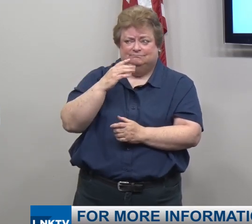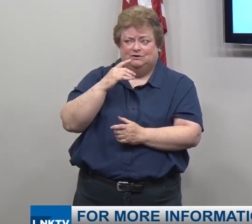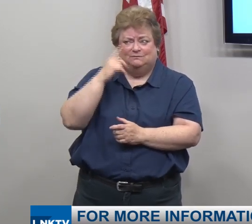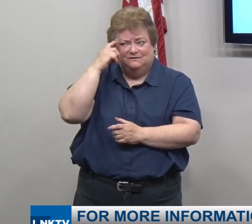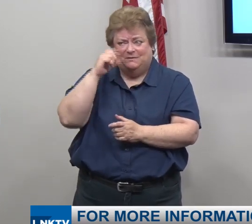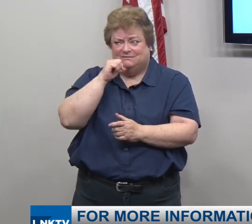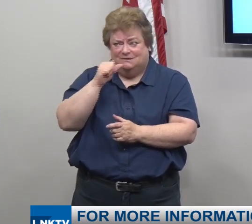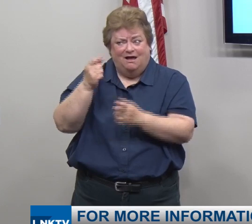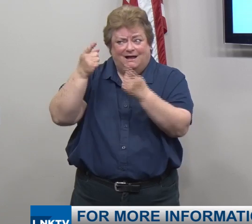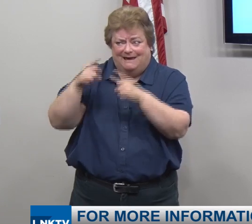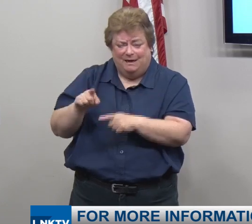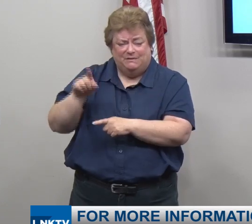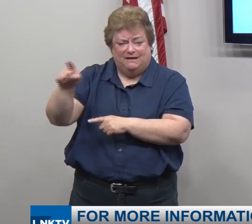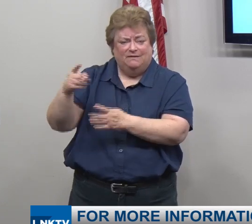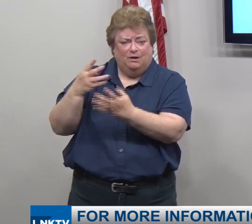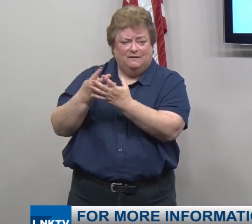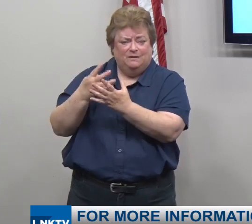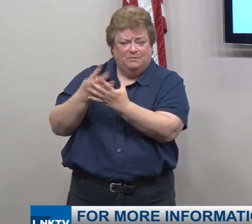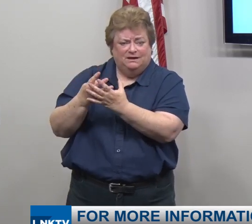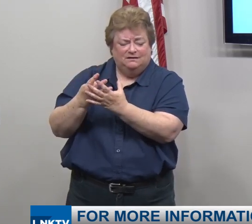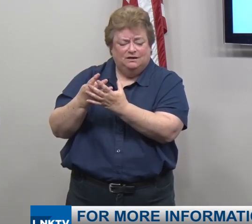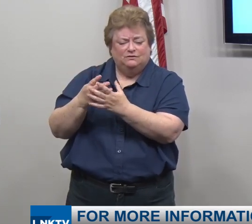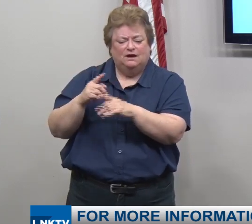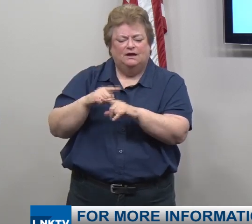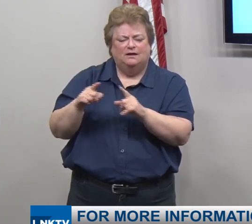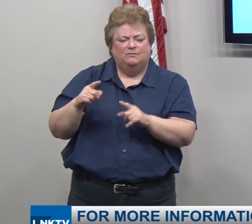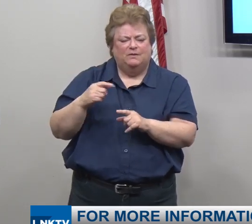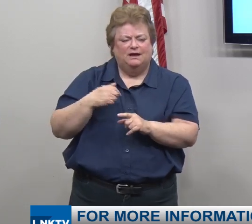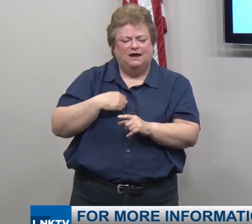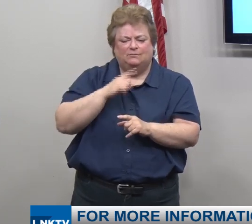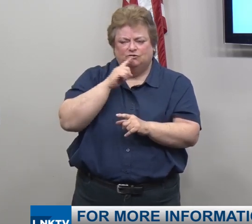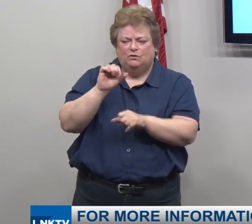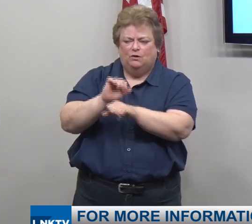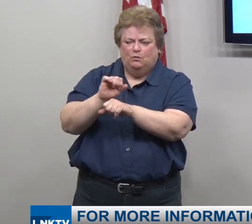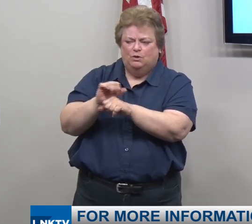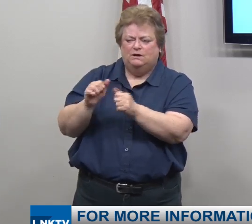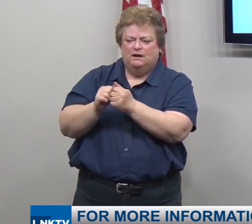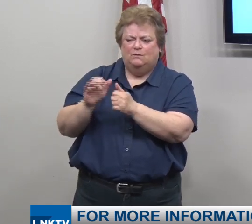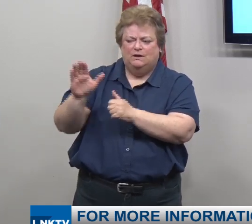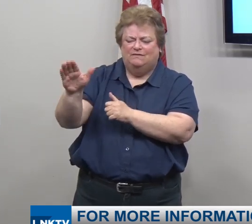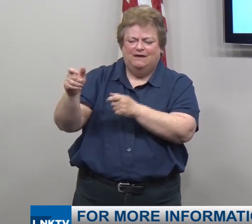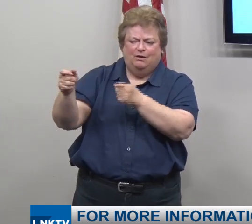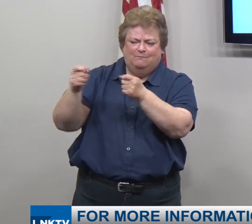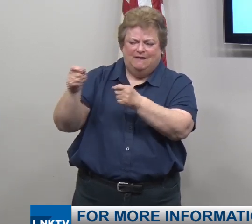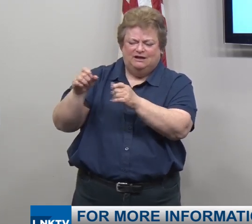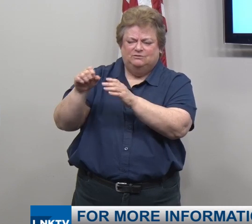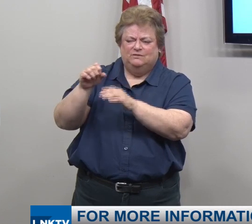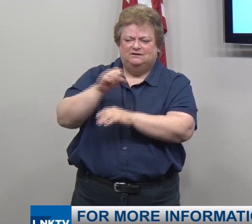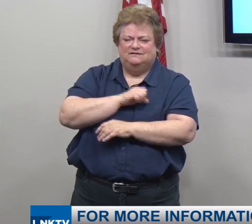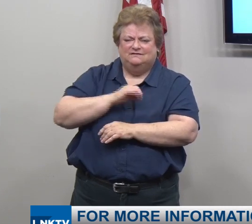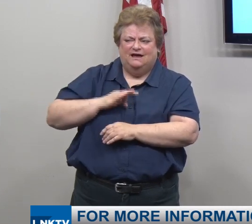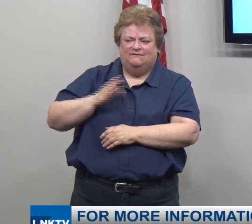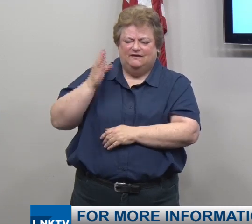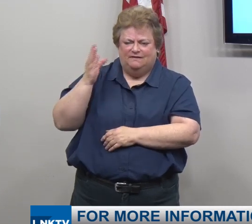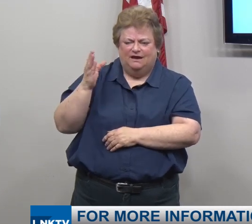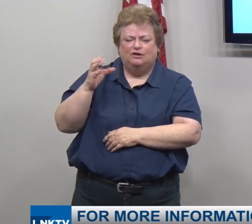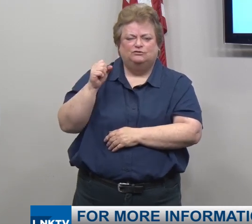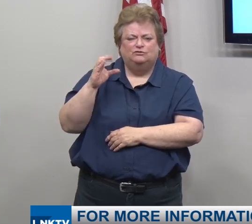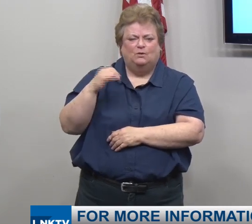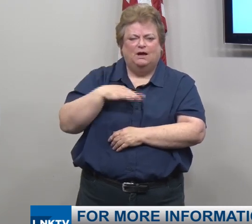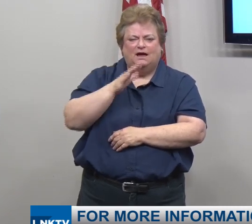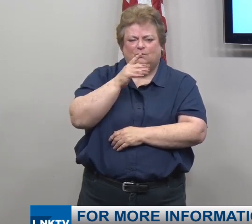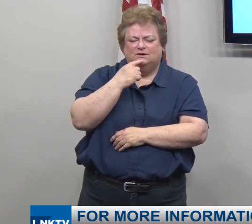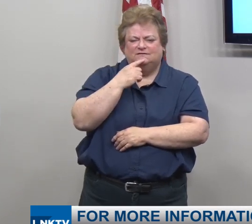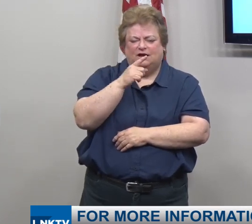we are not in that day-to-day realm with their management staff there. So again, that is something